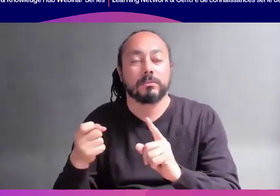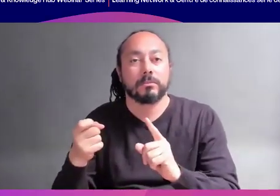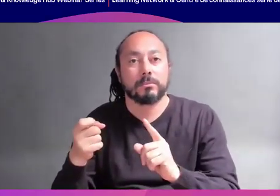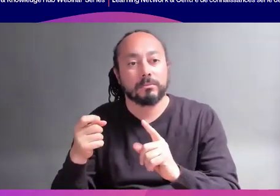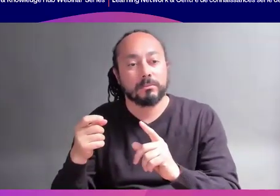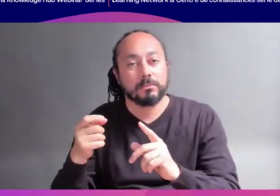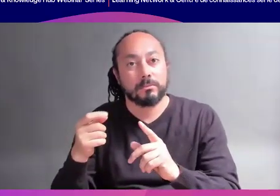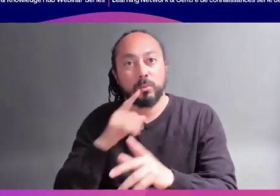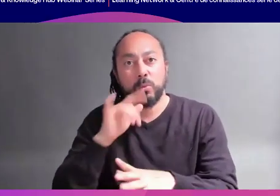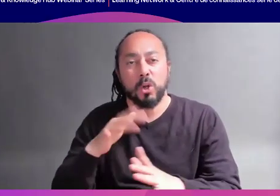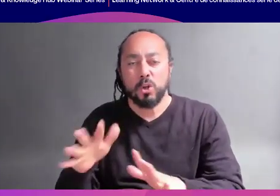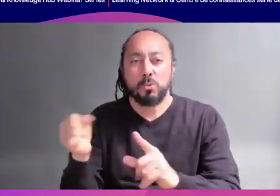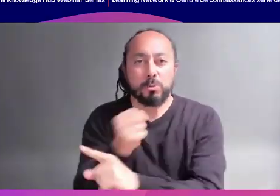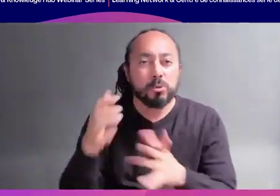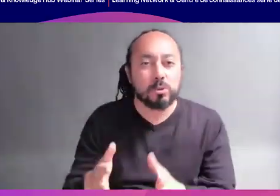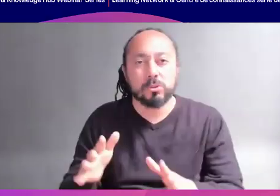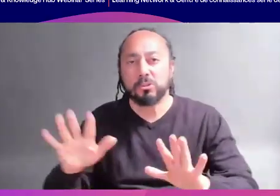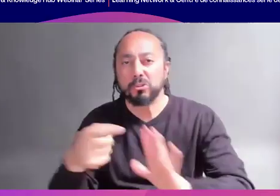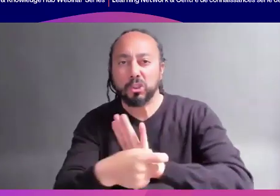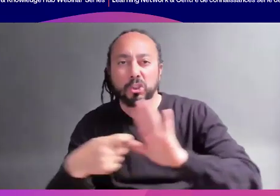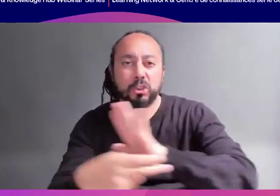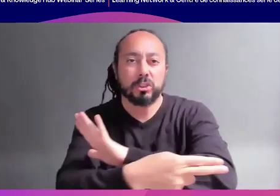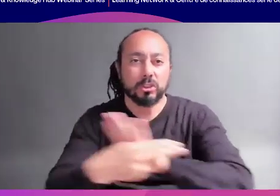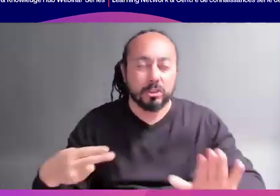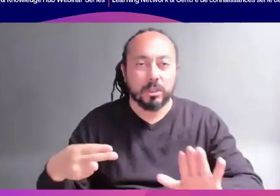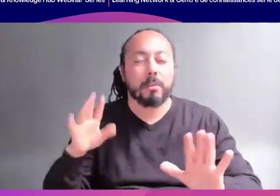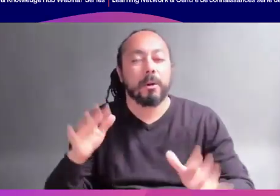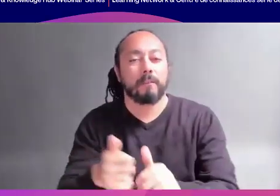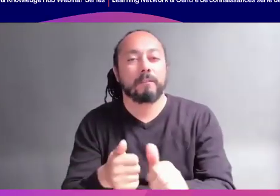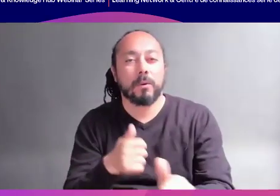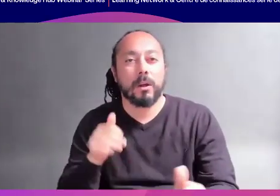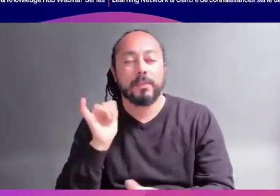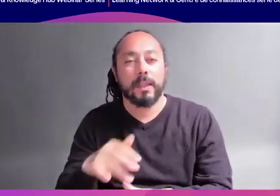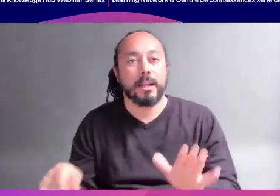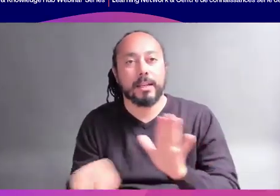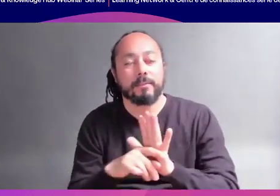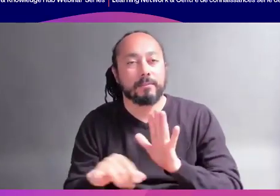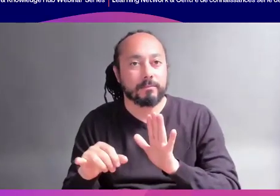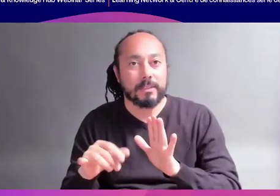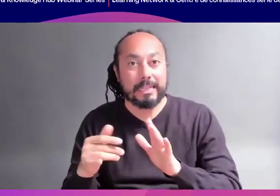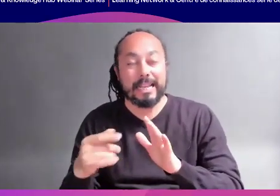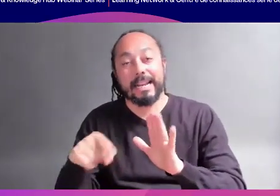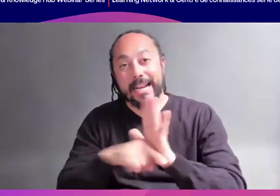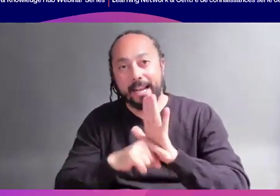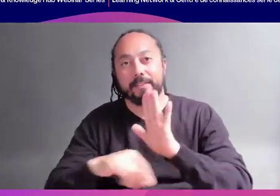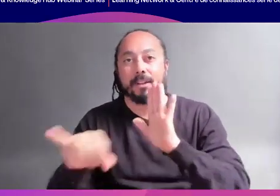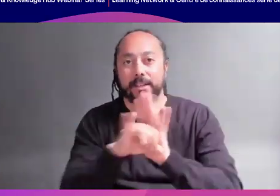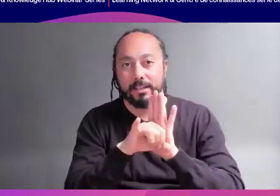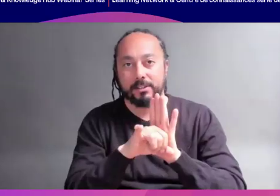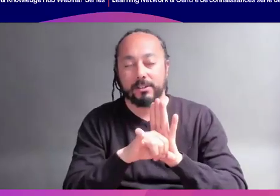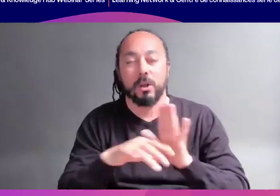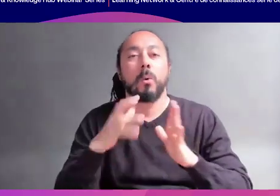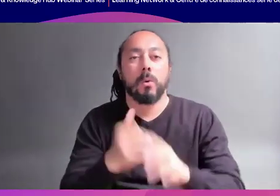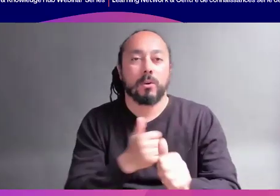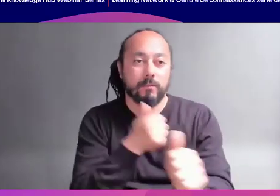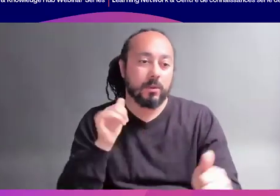you're just an abuser and I will always be an abuser. That kind of negative identity conclusion is what we want to move them out of,